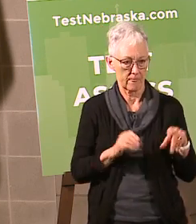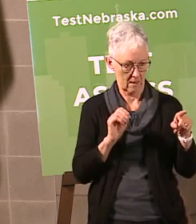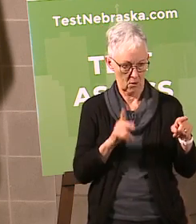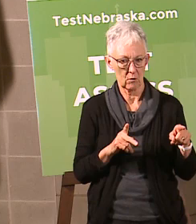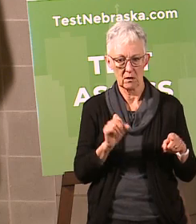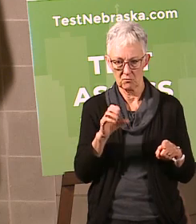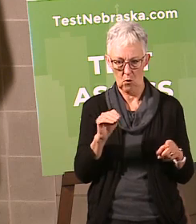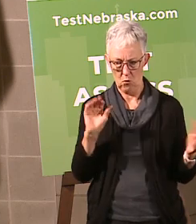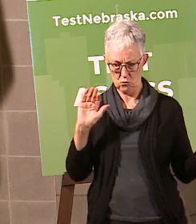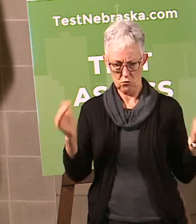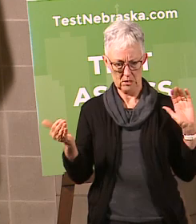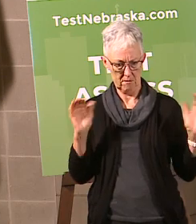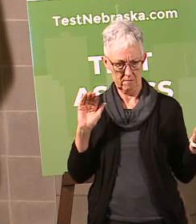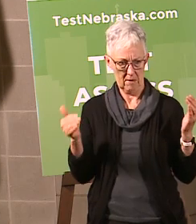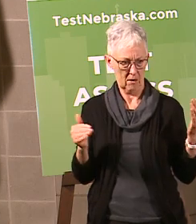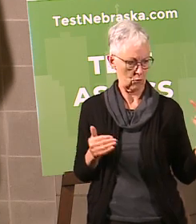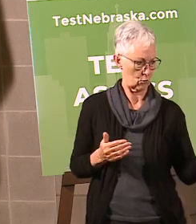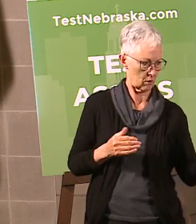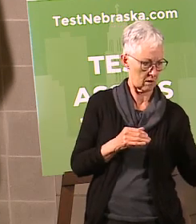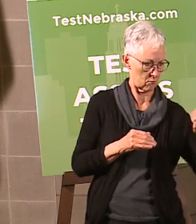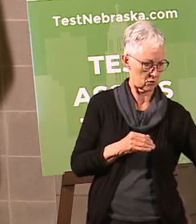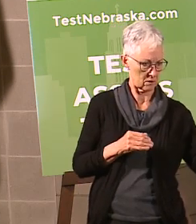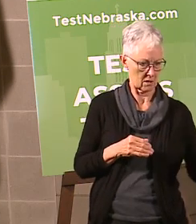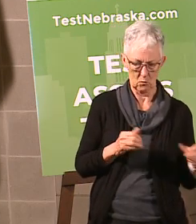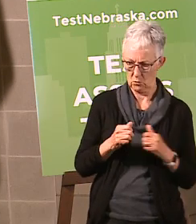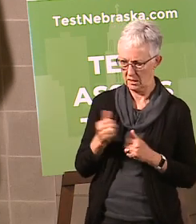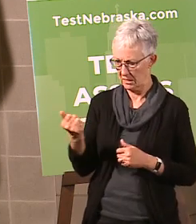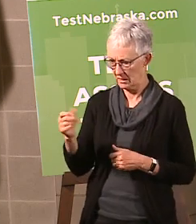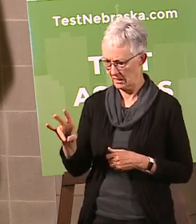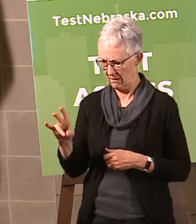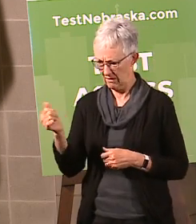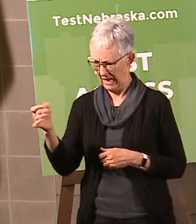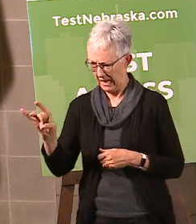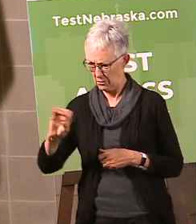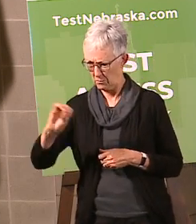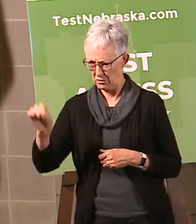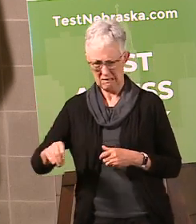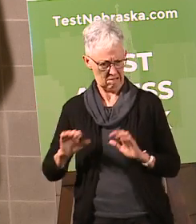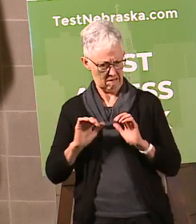or 18% last time I looked, and they say, how could that be?